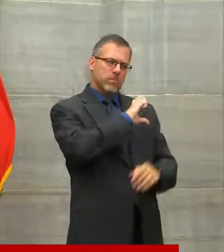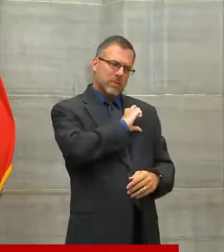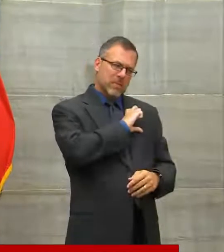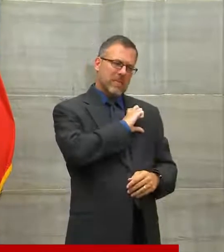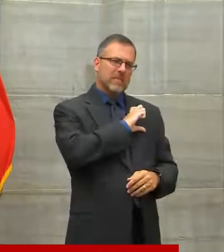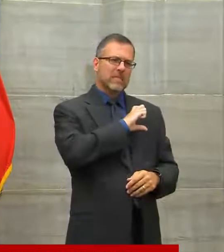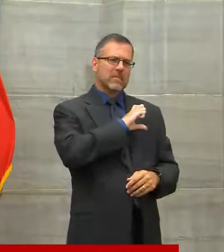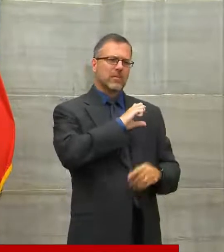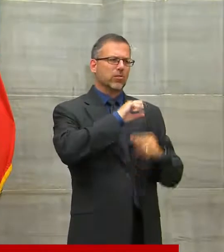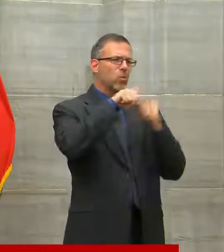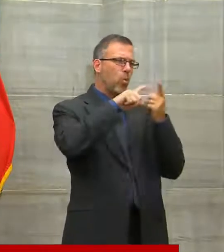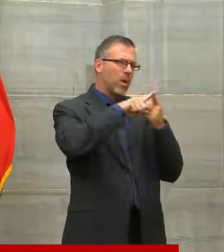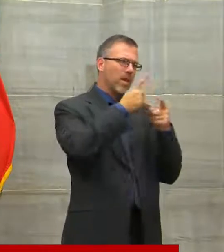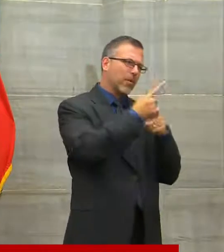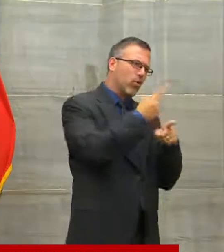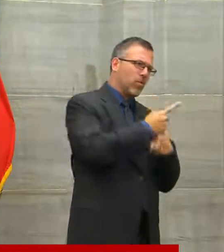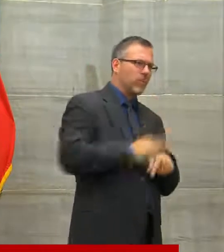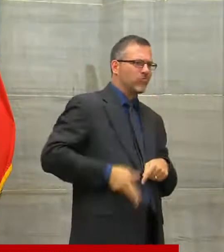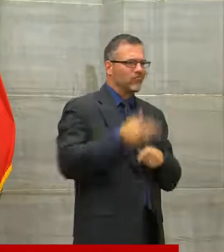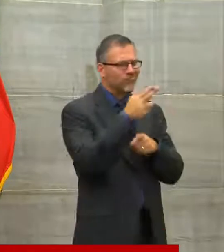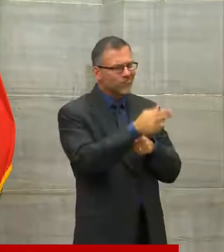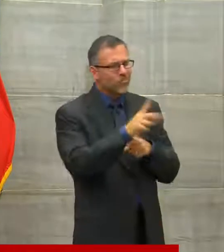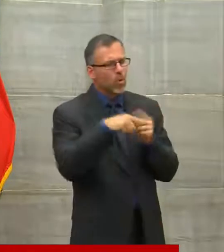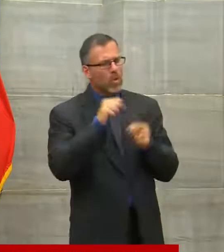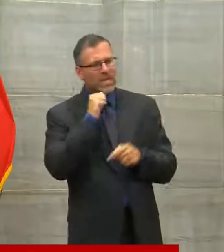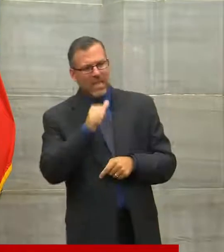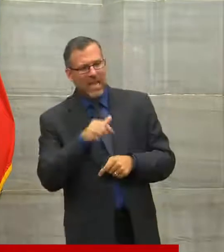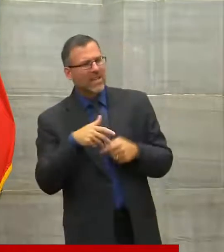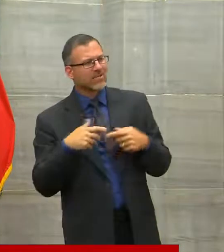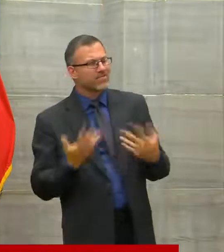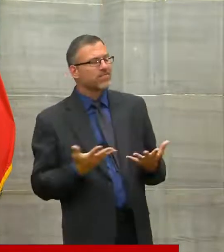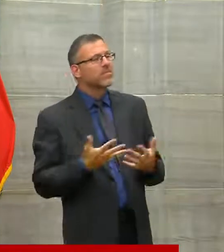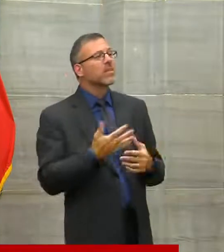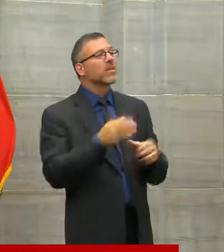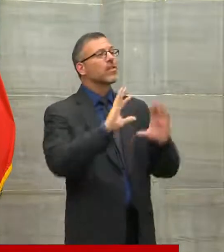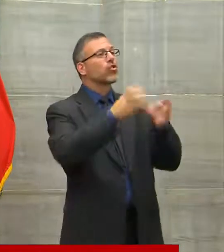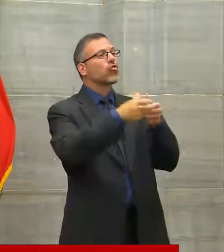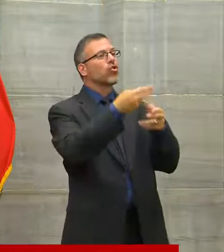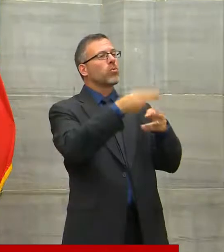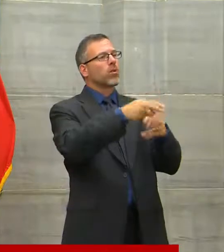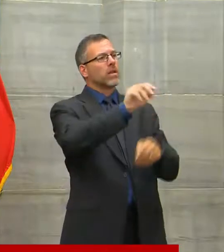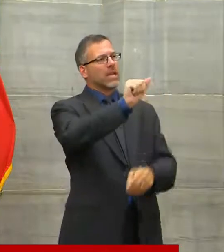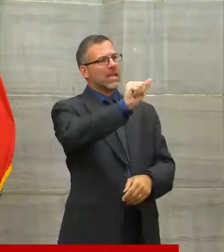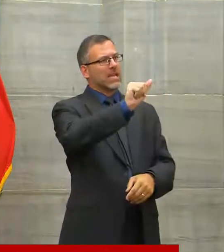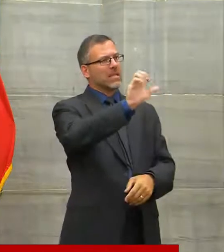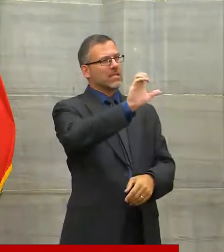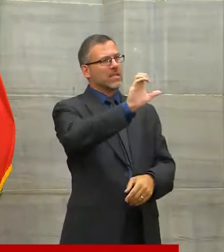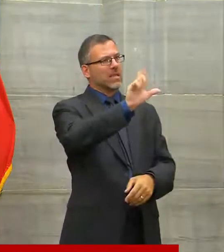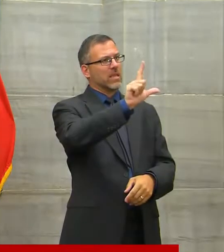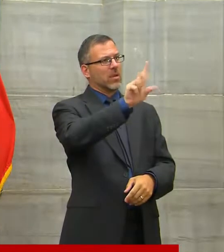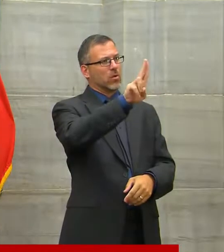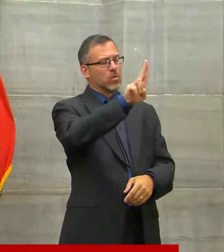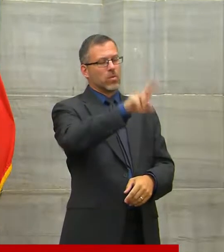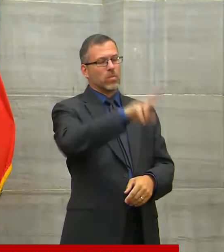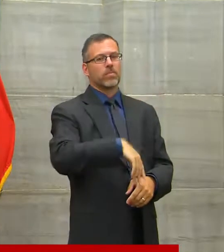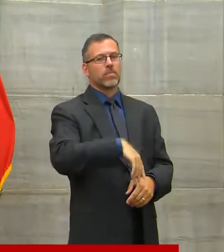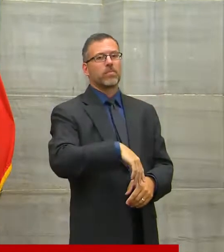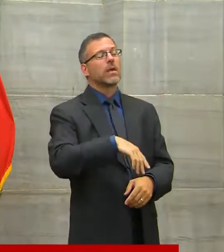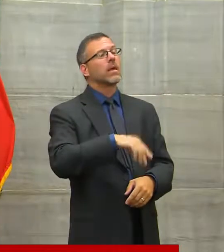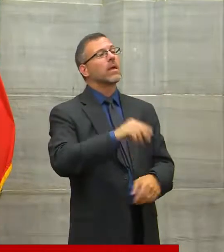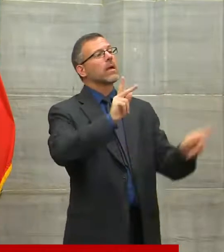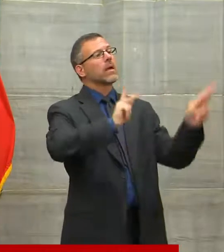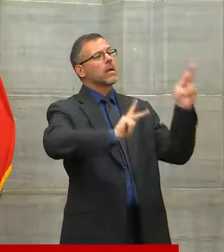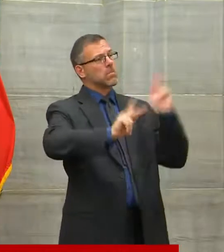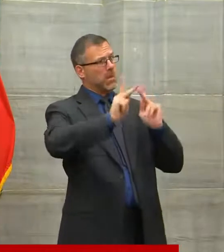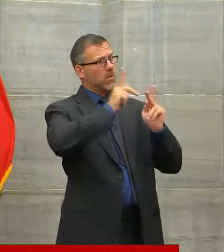so forth, the ACLU is complaining that the peaceful protesters were